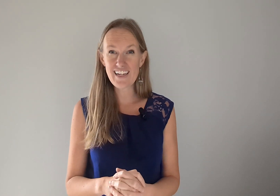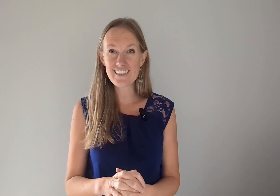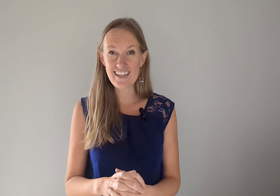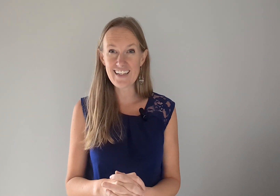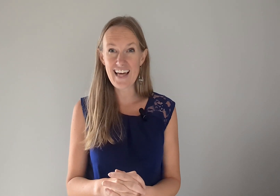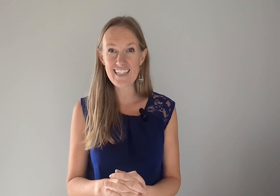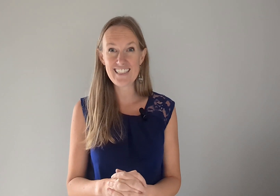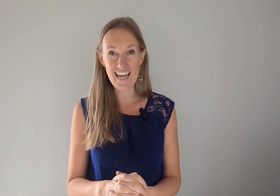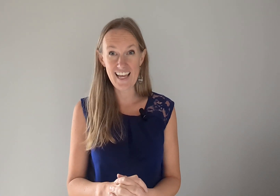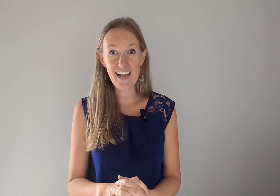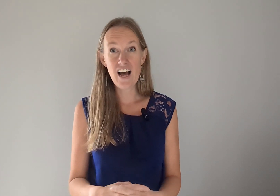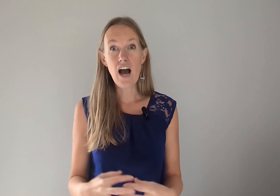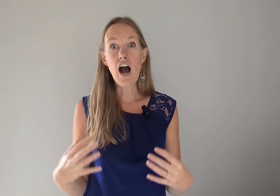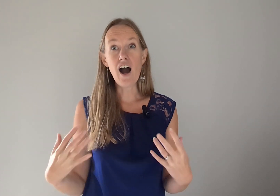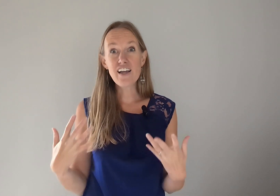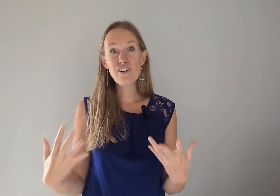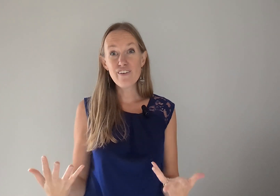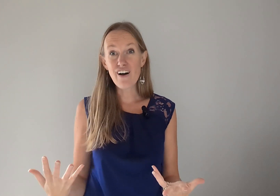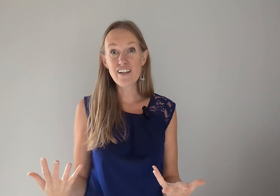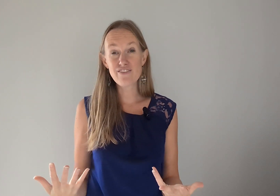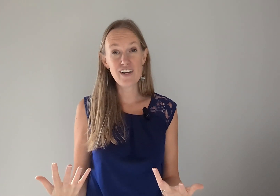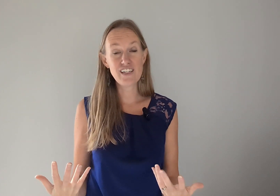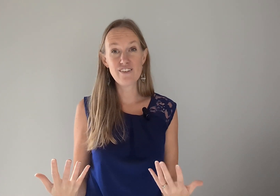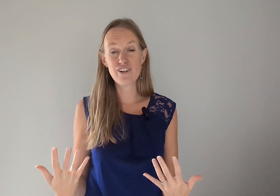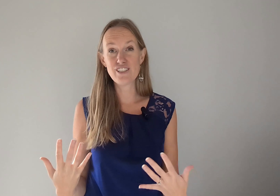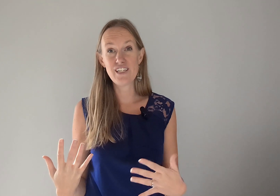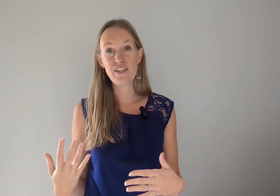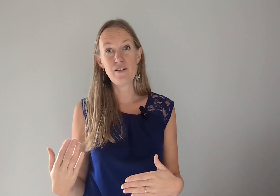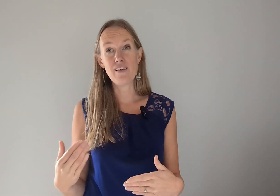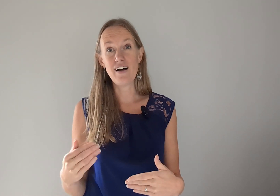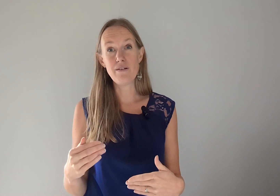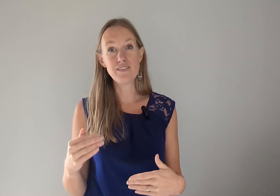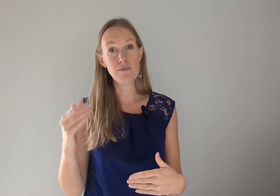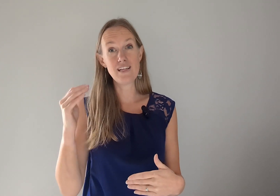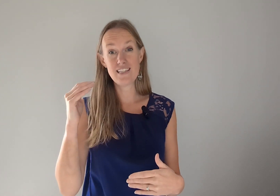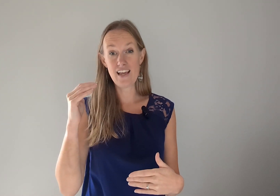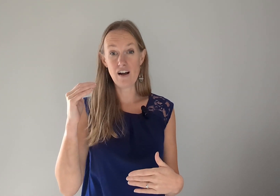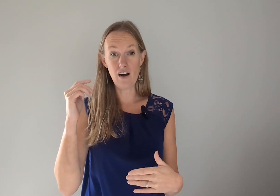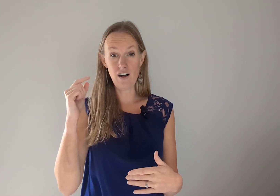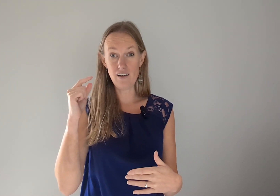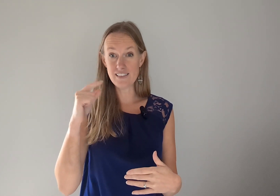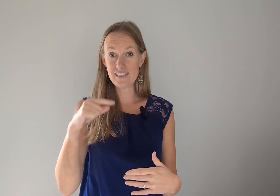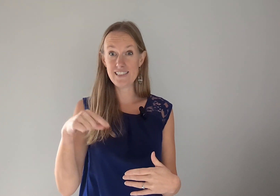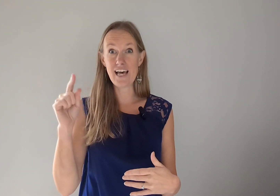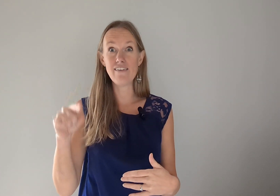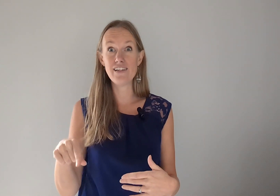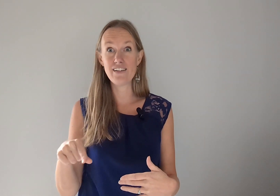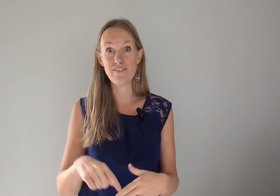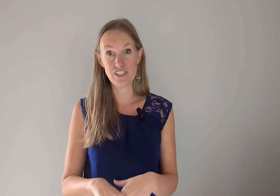to sign that today. I could not find a version of someone that sang all 7